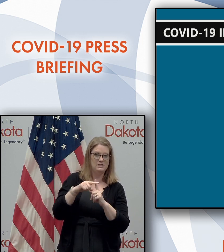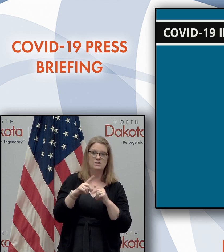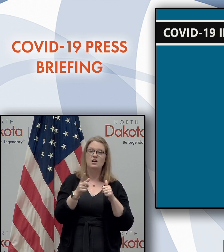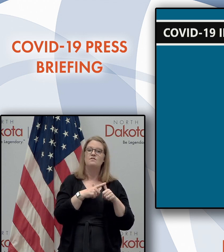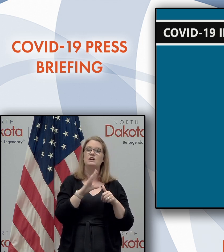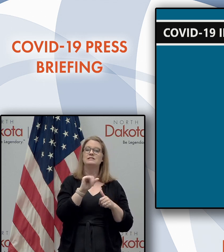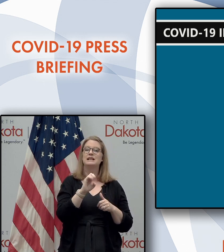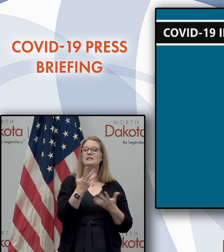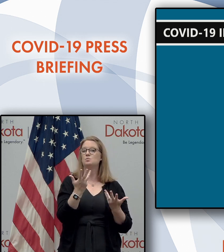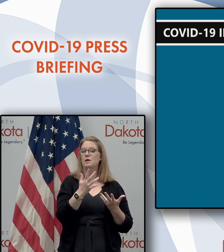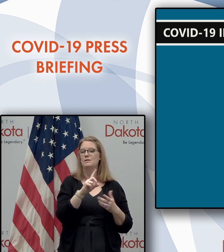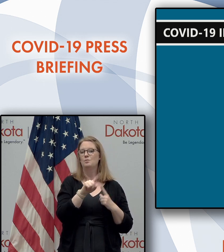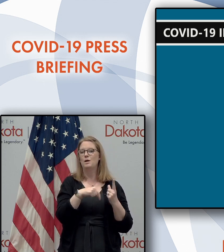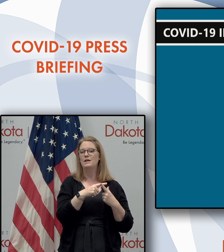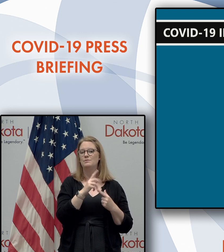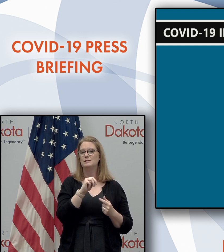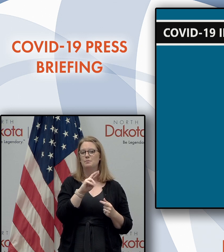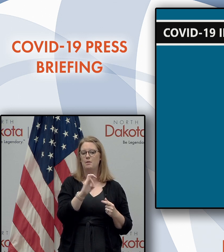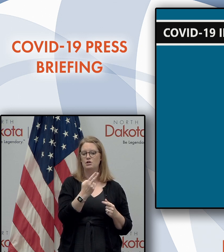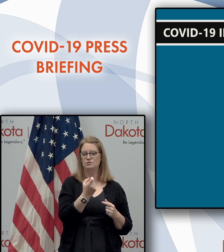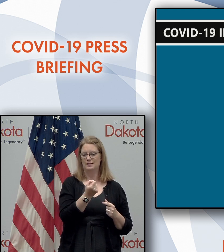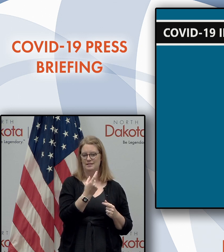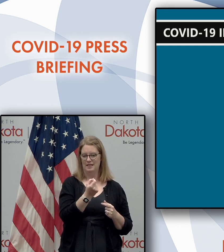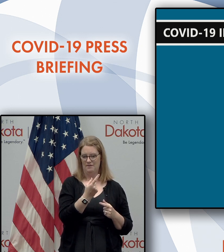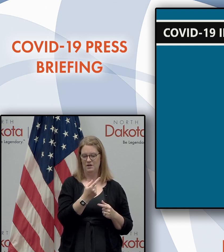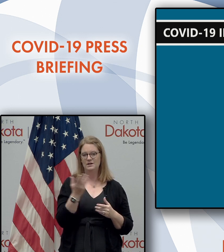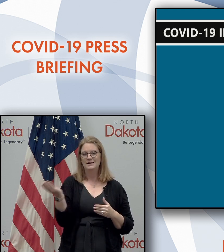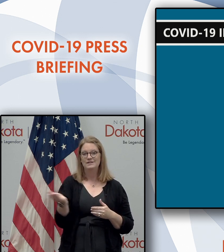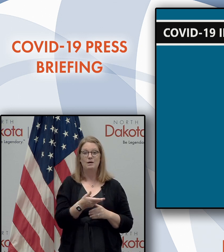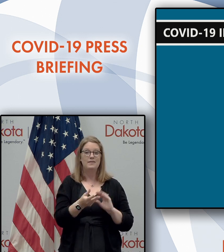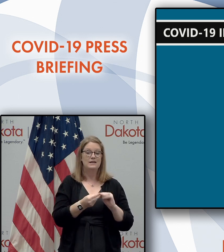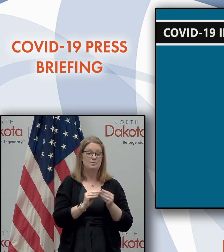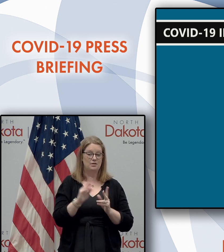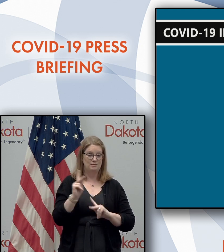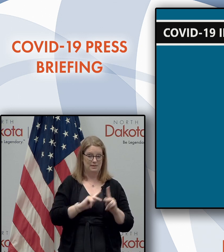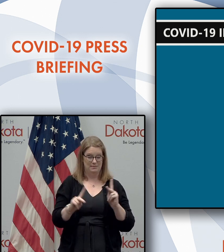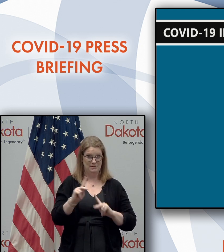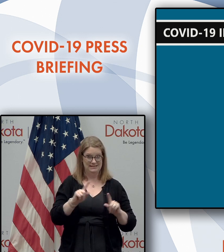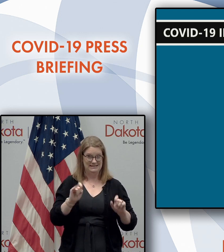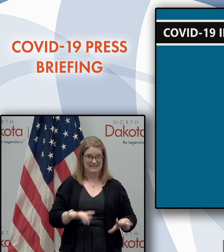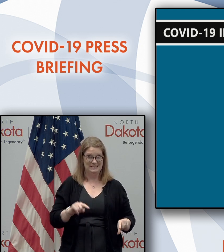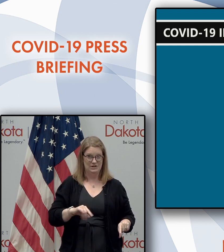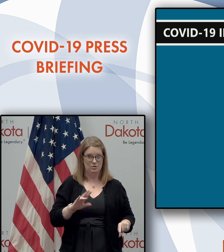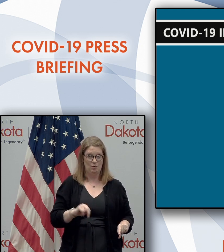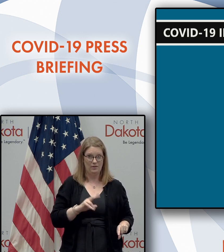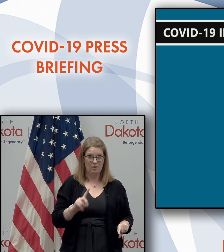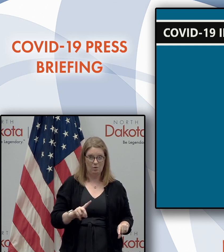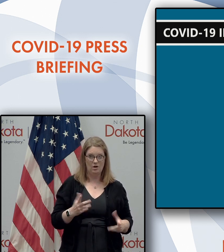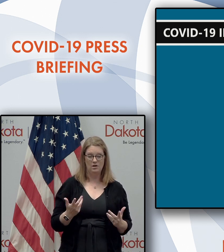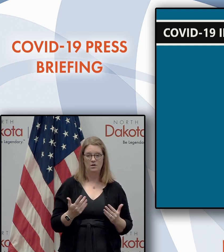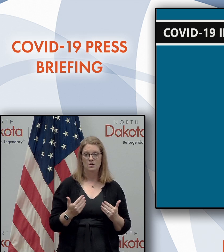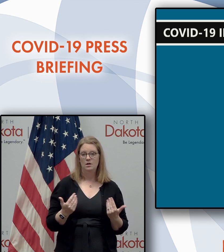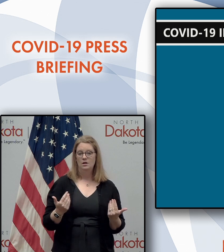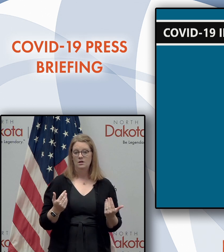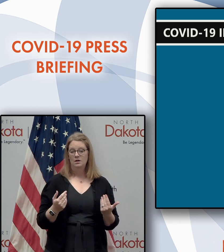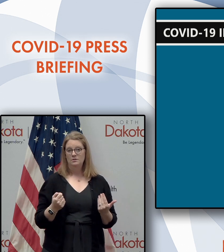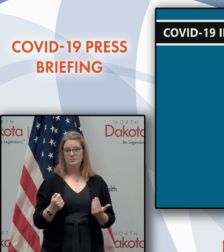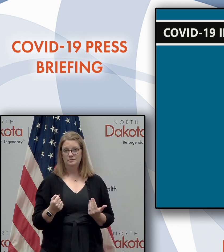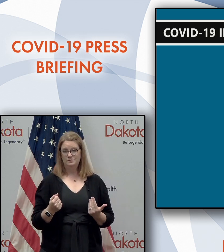11th, divided by the number of individuals tested in North Dakota. Again, we've done over